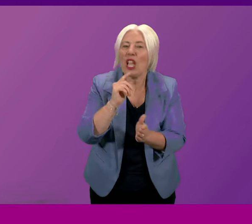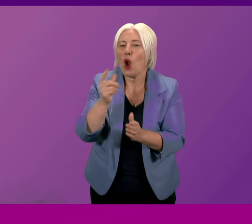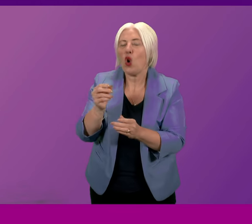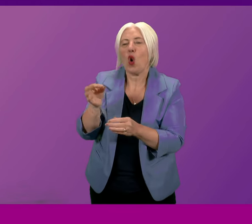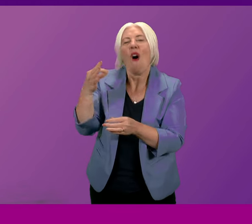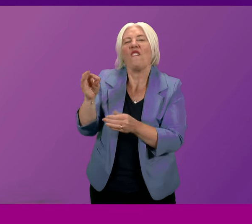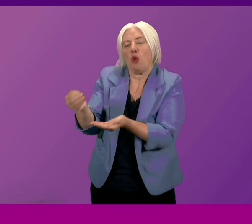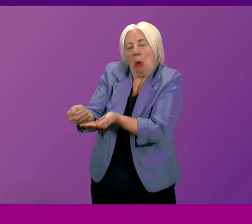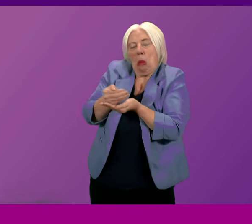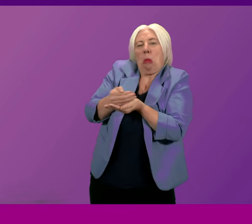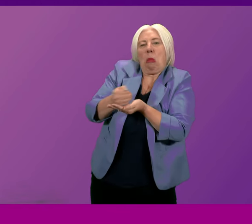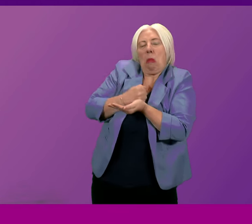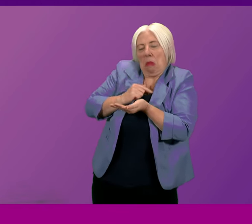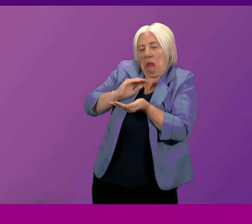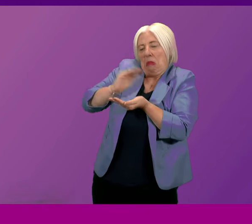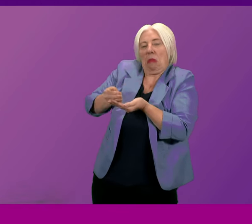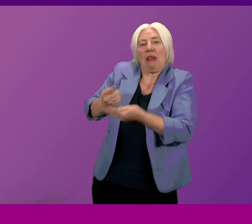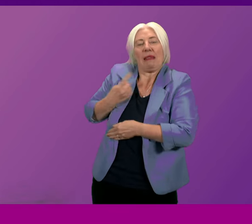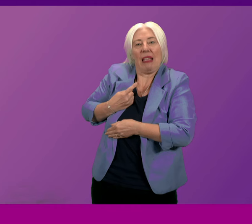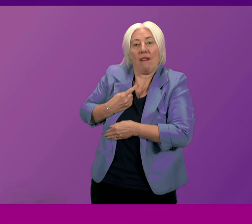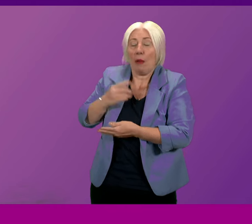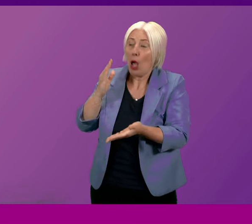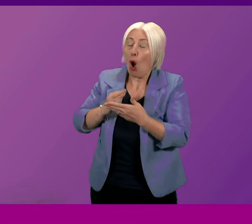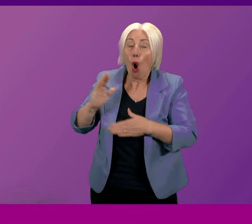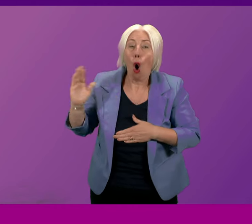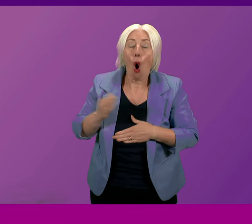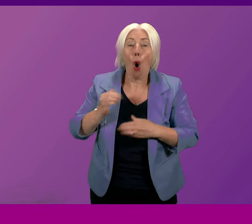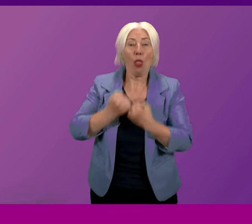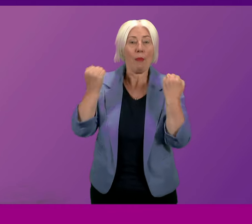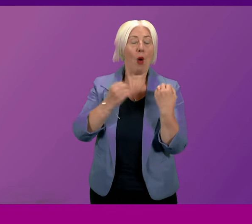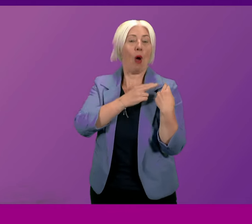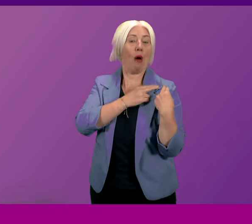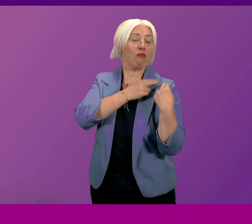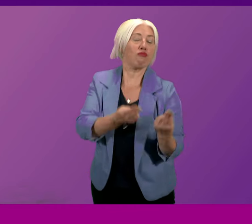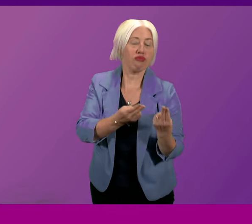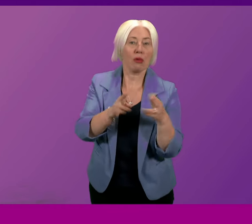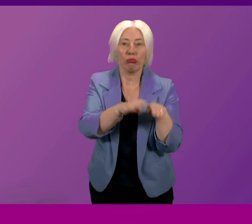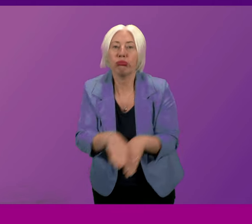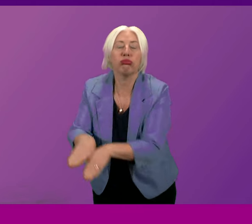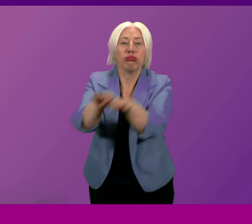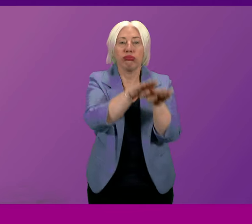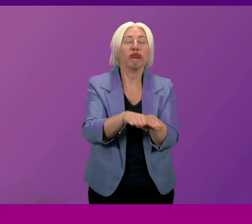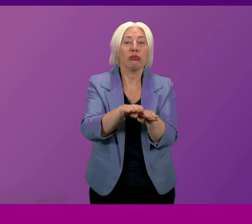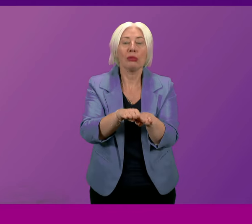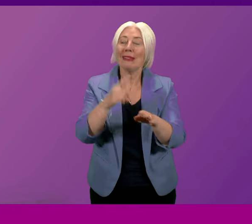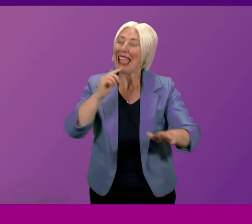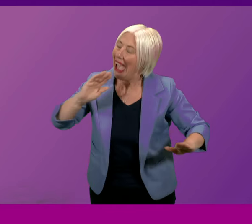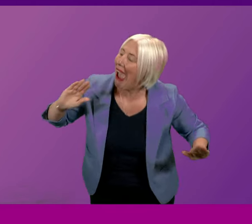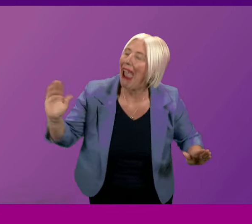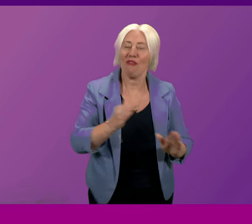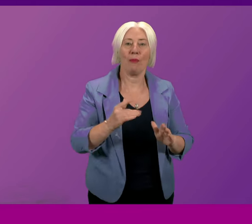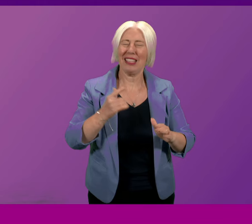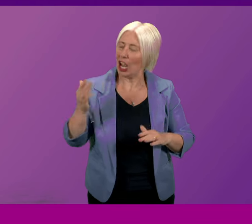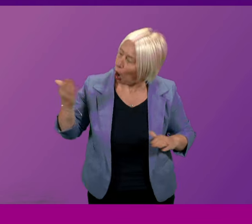few, in which all power is democratically accountable, and in which everyone in every